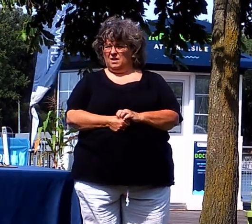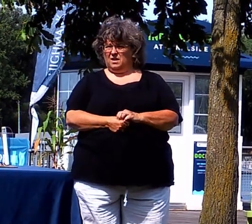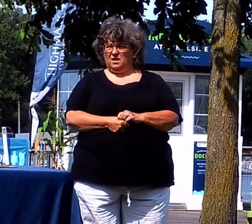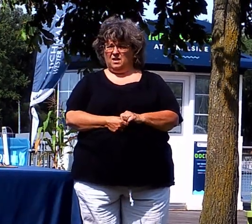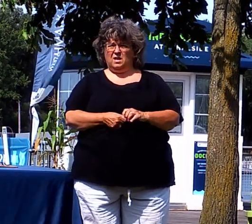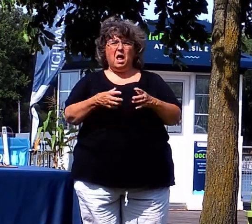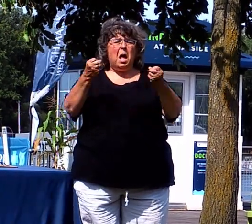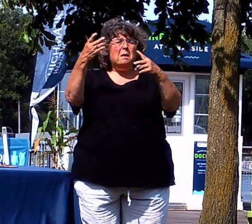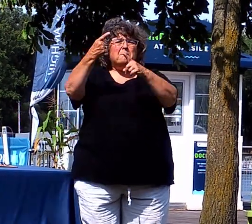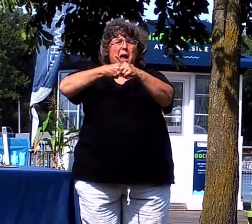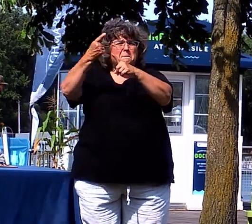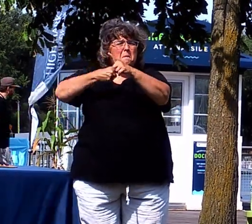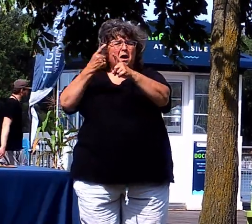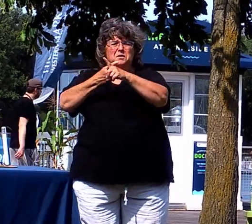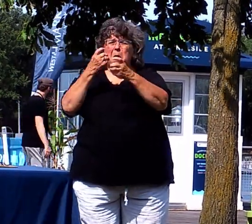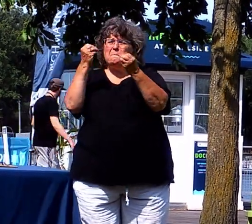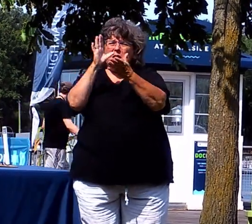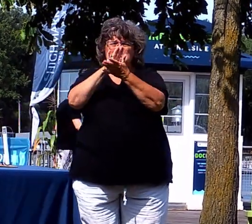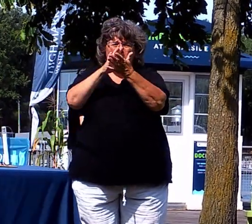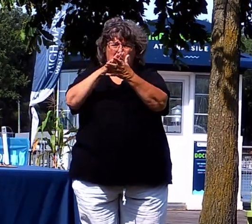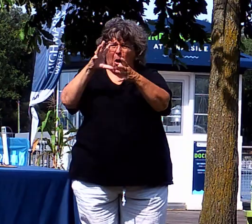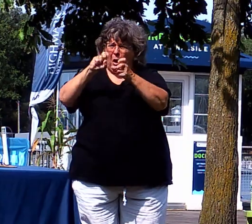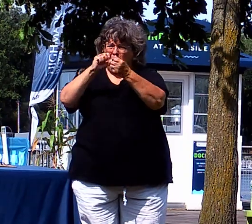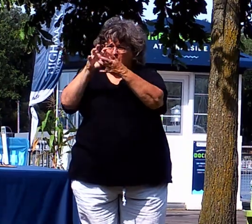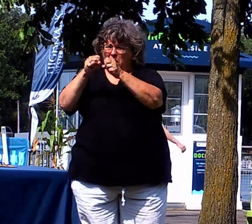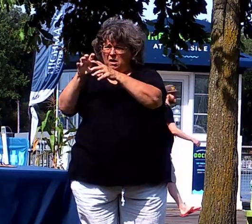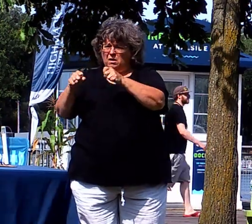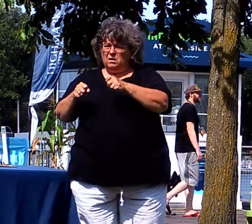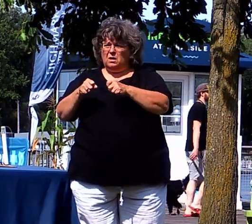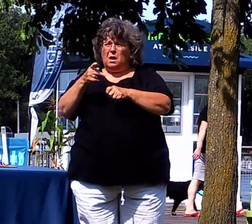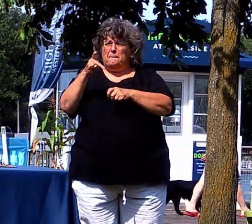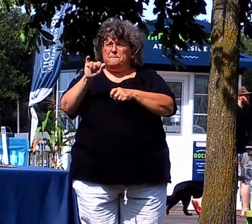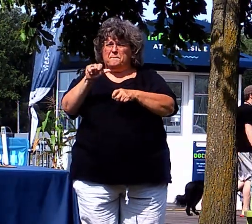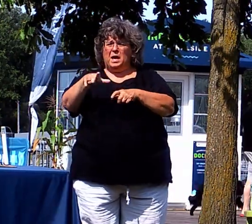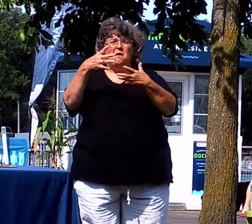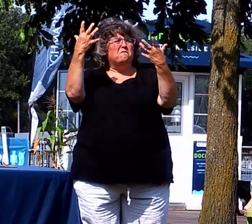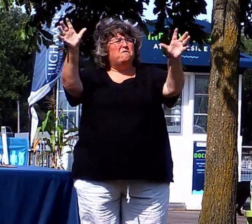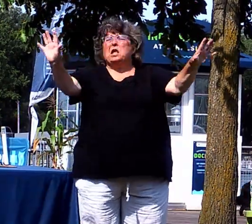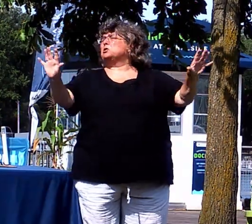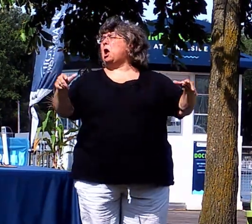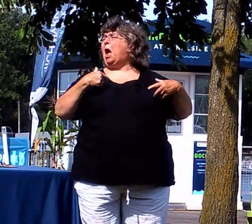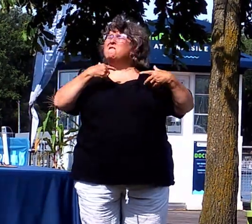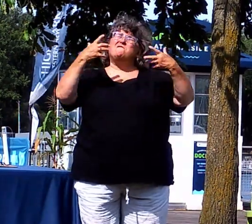After many months and many crumpled sheets of paper, Ramon put his pencil down. "I'm done."